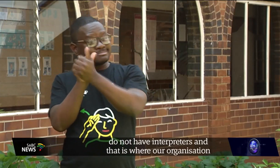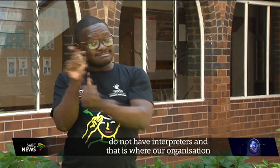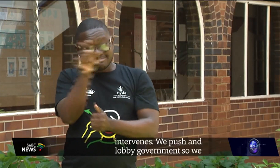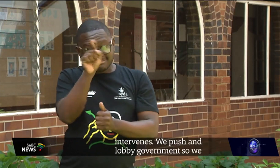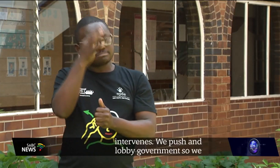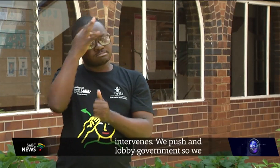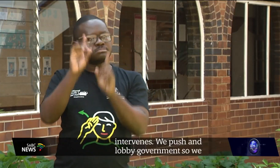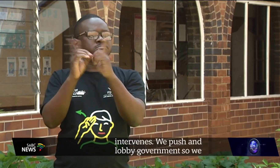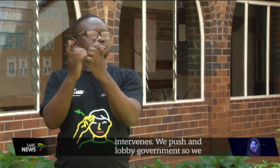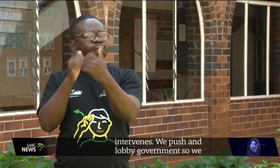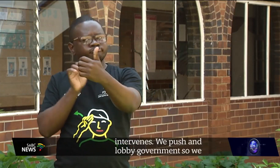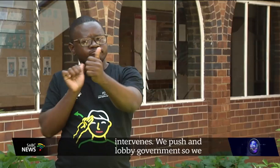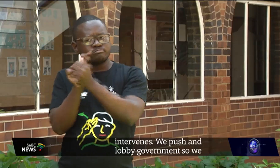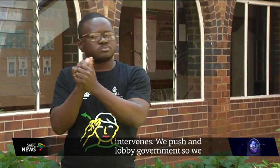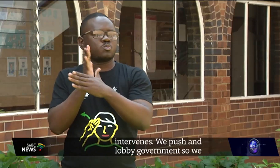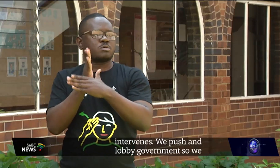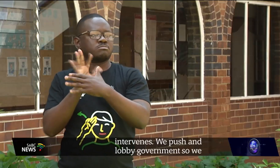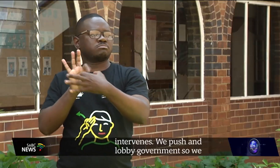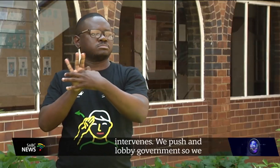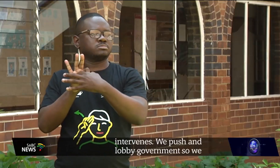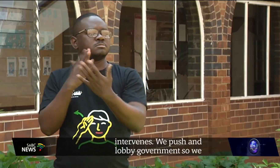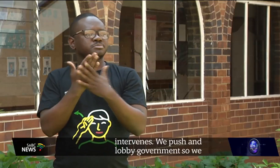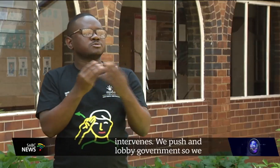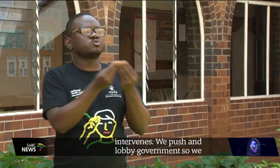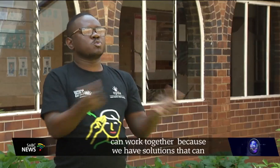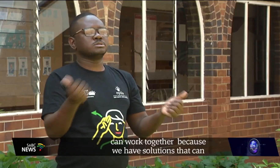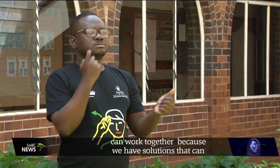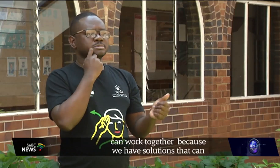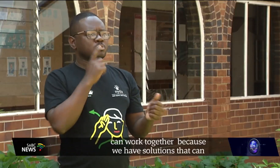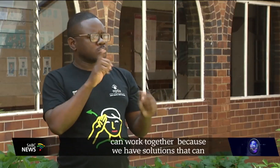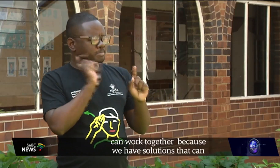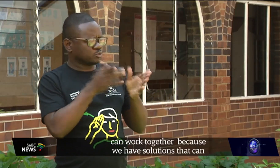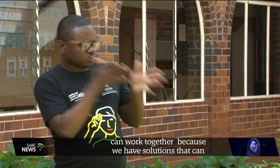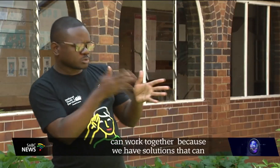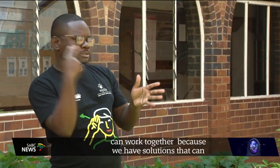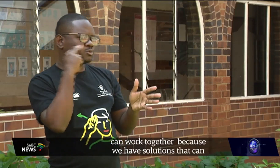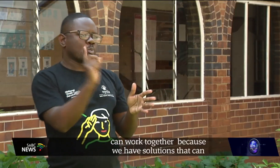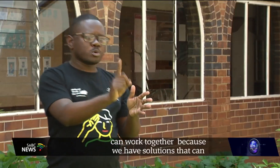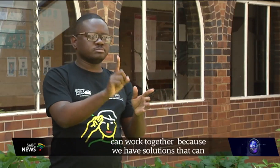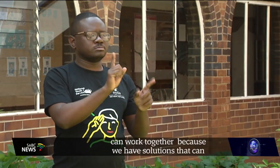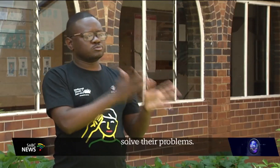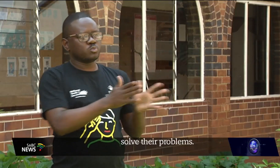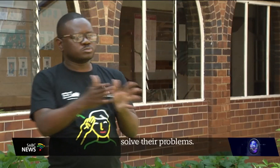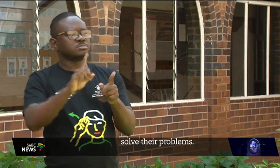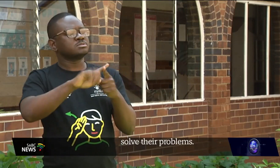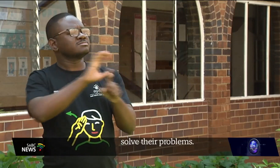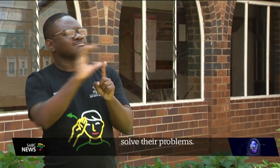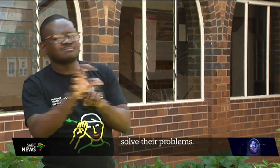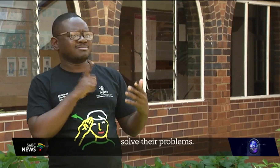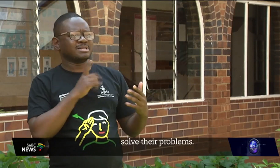mo re tsenang re pusha re lo ba government re re a re berekisaneng, because rena re tshwere di-solution lena le na le bothata. A